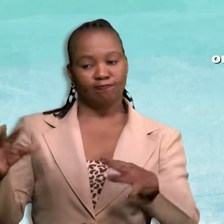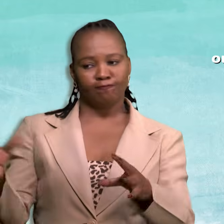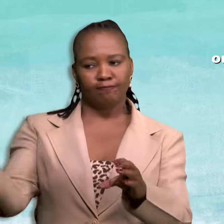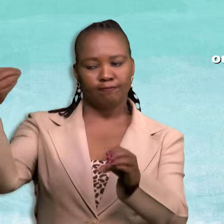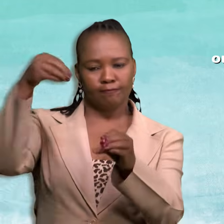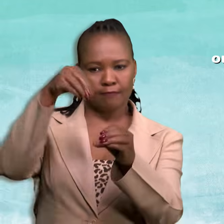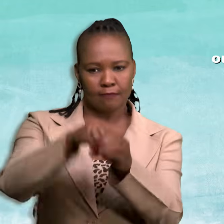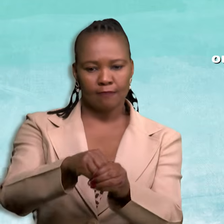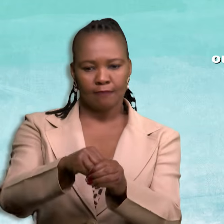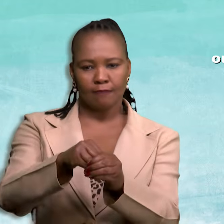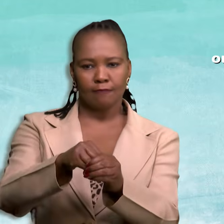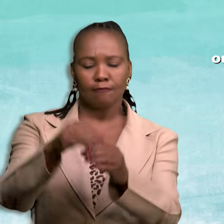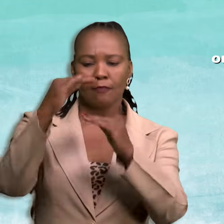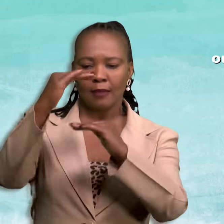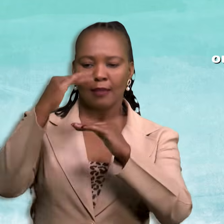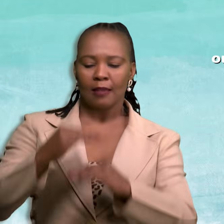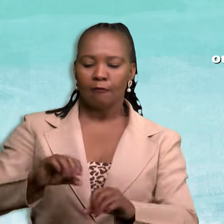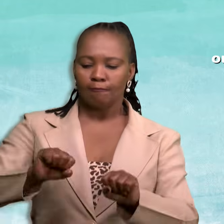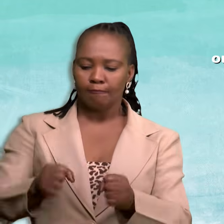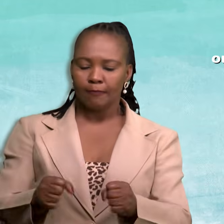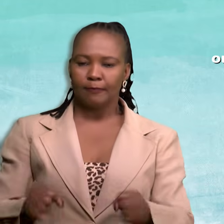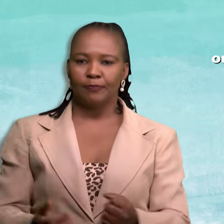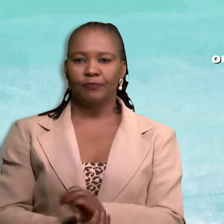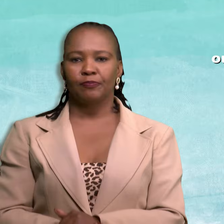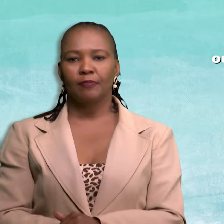Thereafter, you need to include a paragraph breakdown.